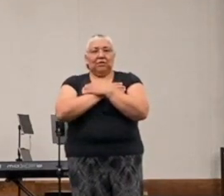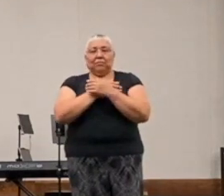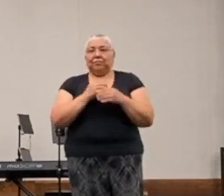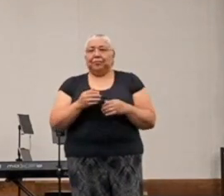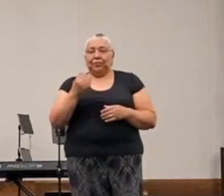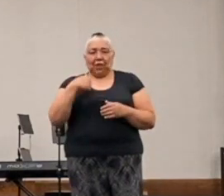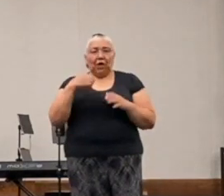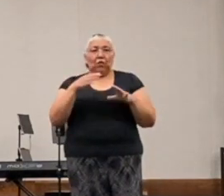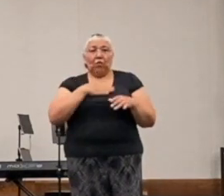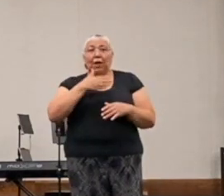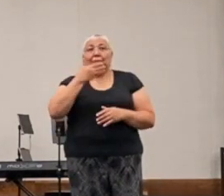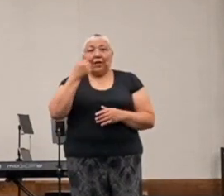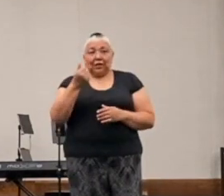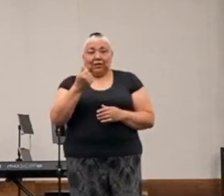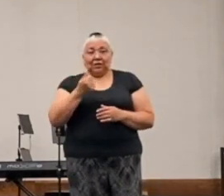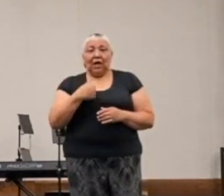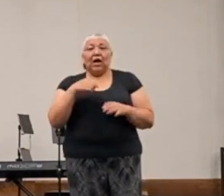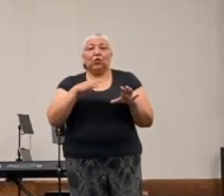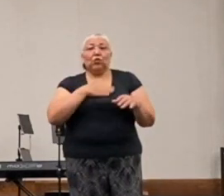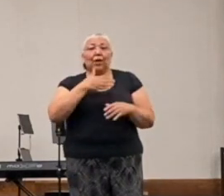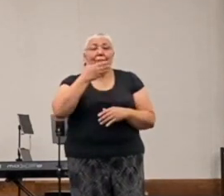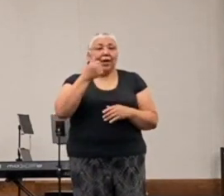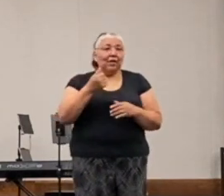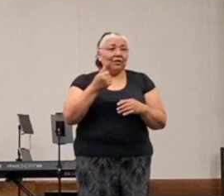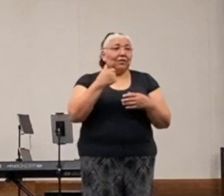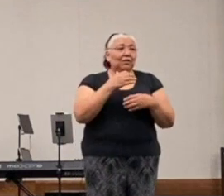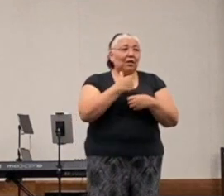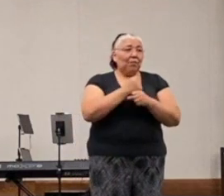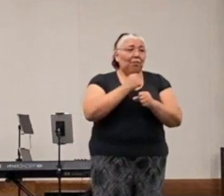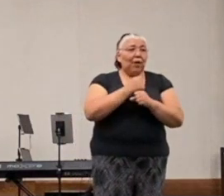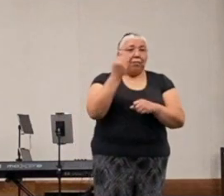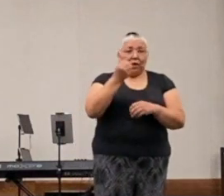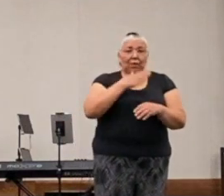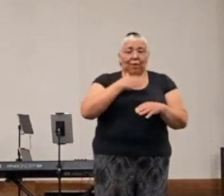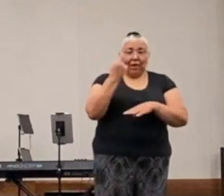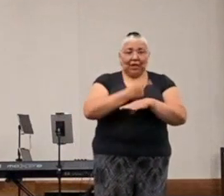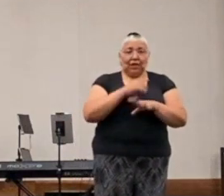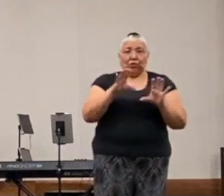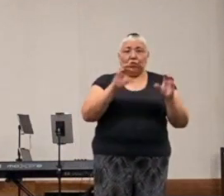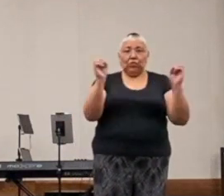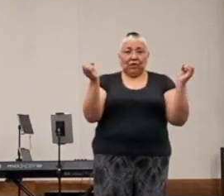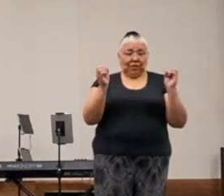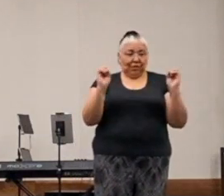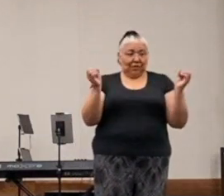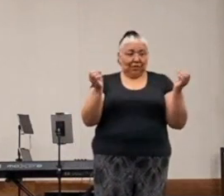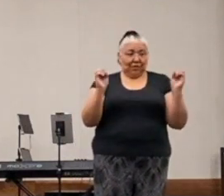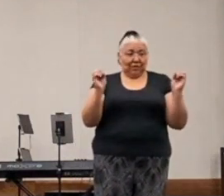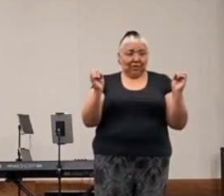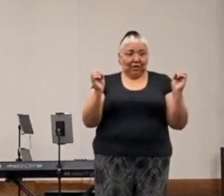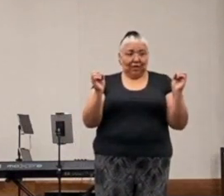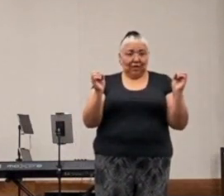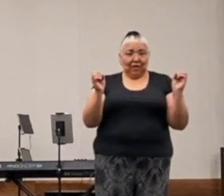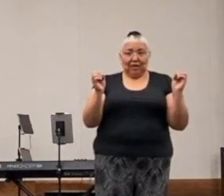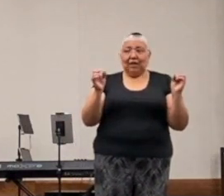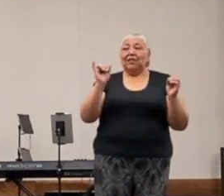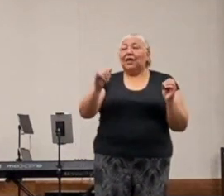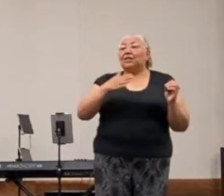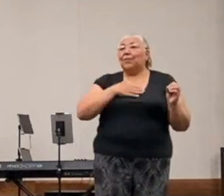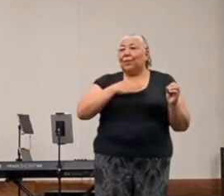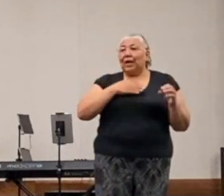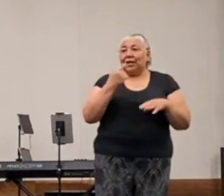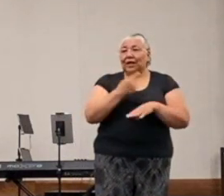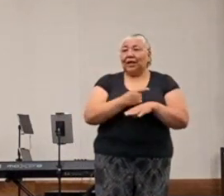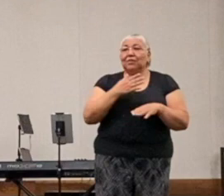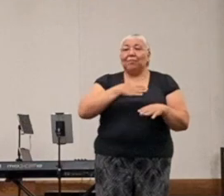I do my best. I do my best to make Monday my day to do nothing. That's my day. It's my day